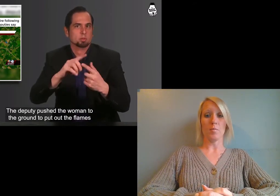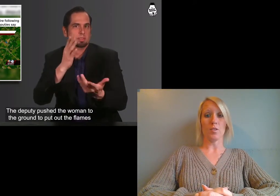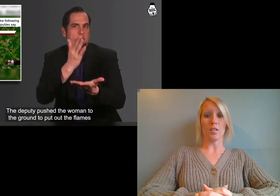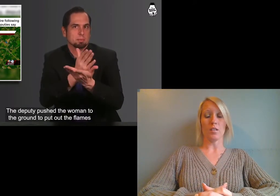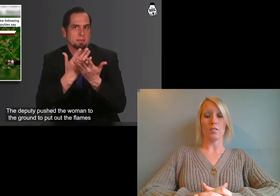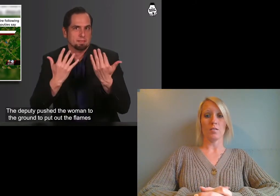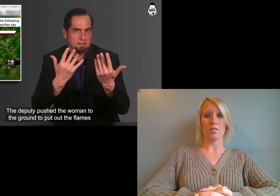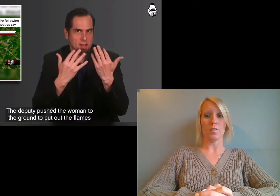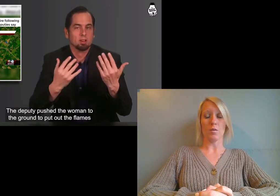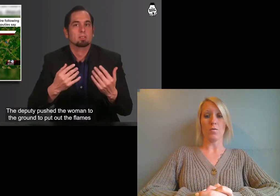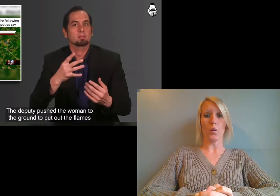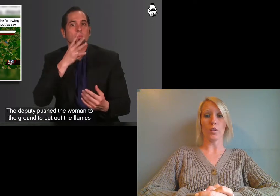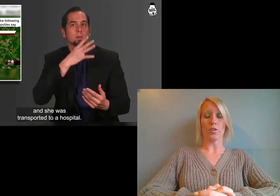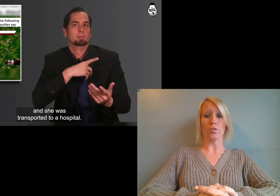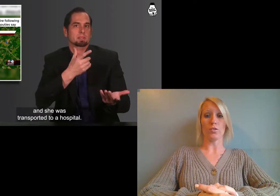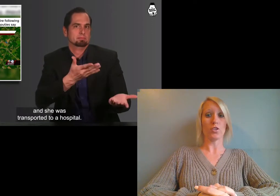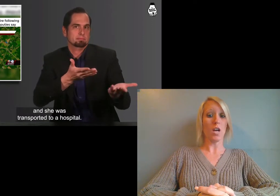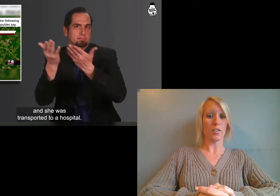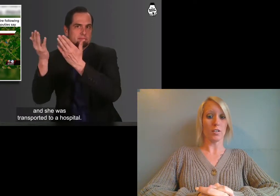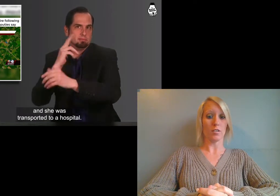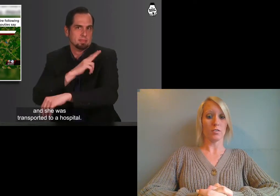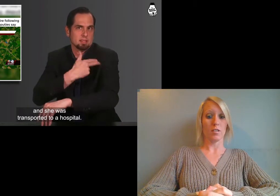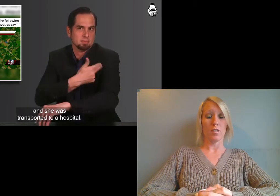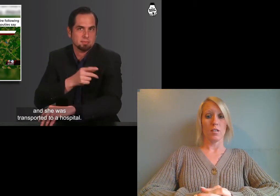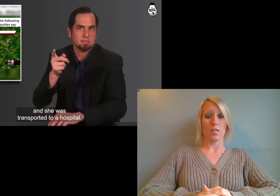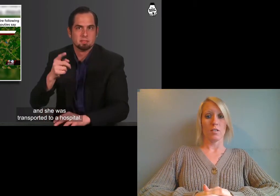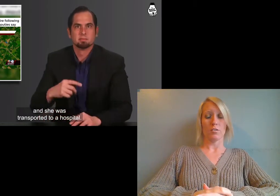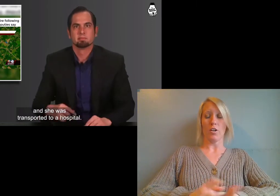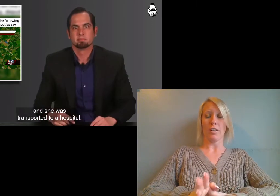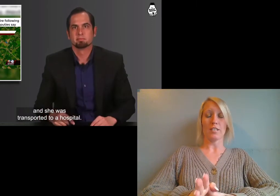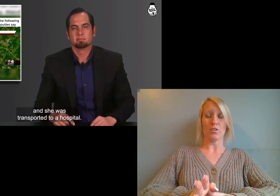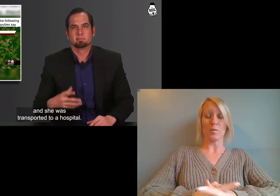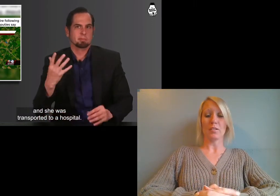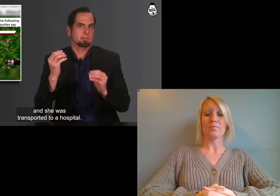and the deputy that was following her